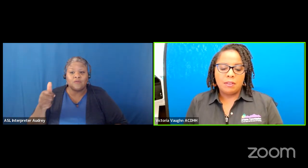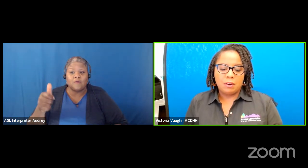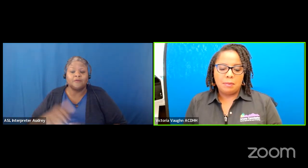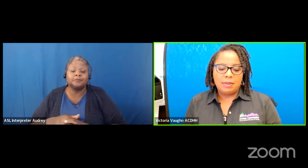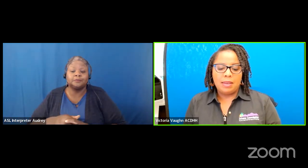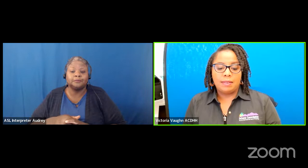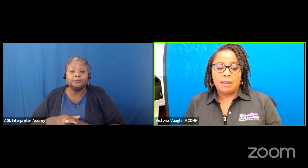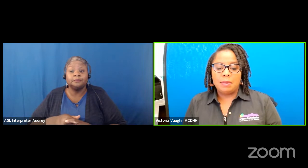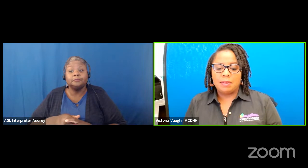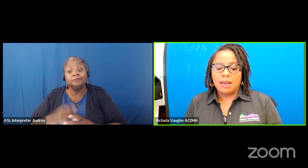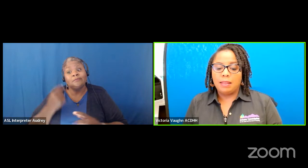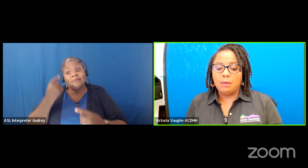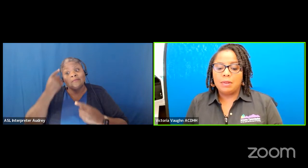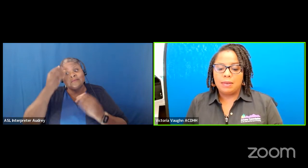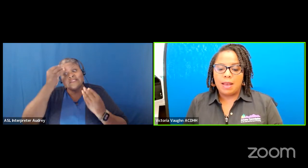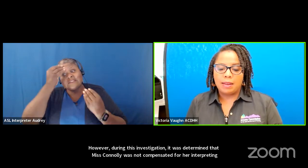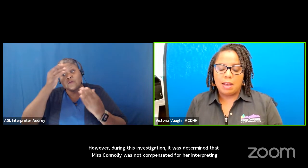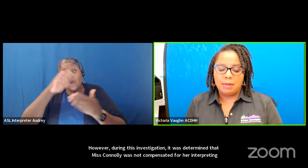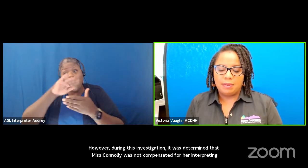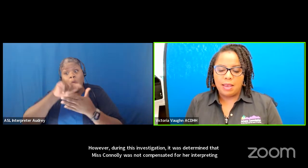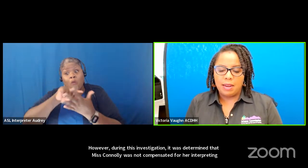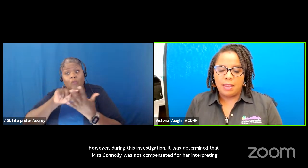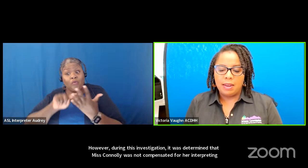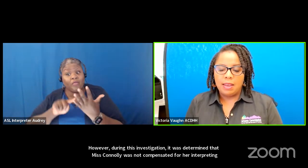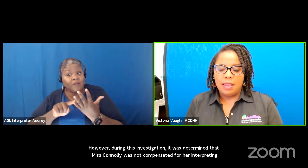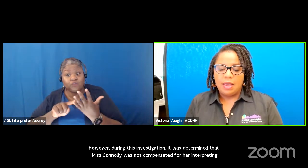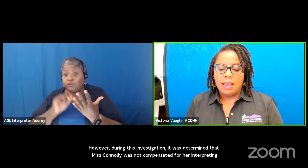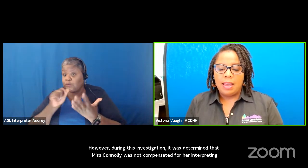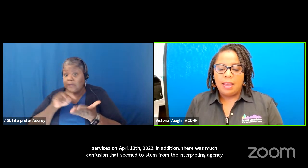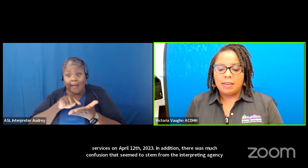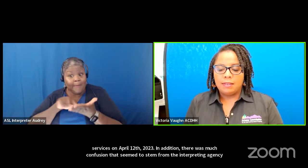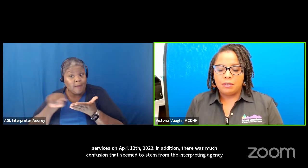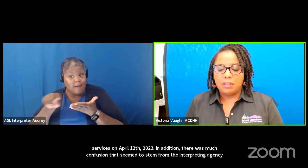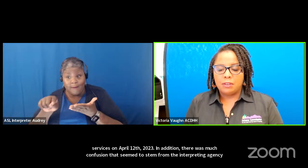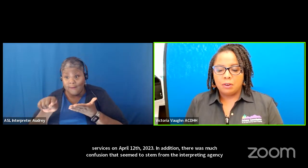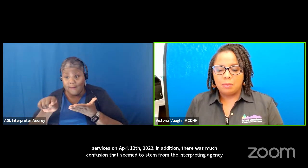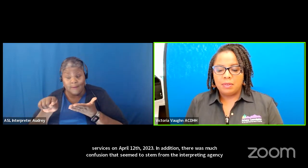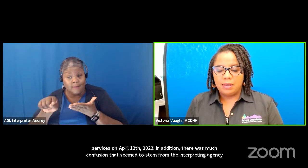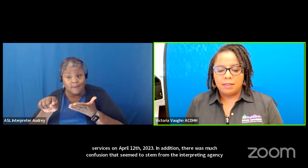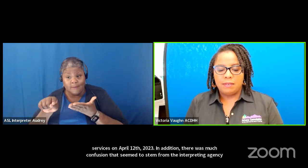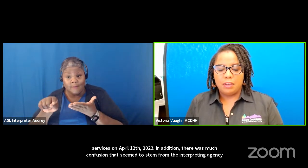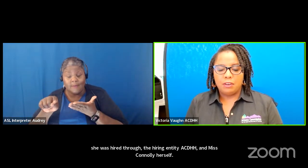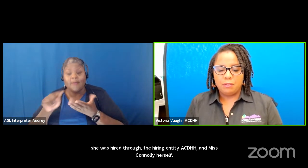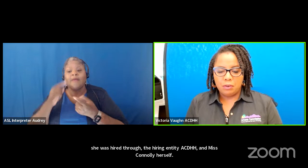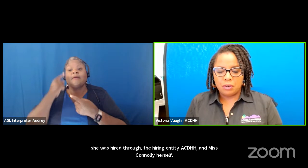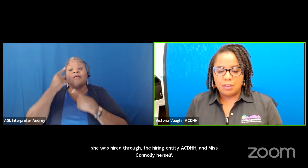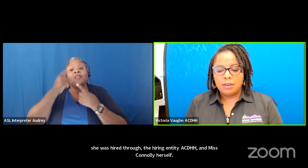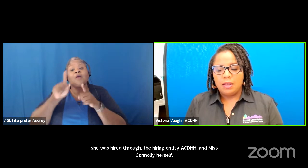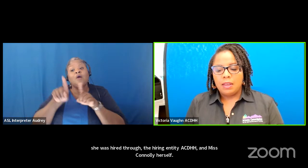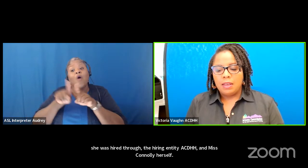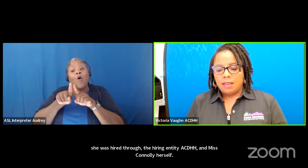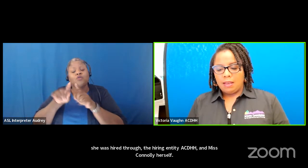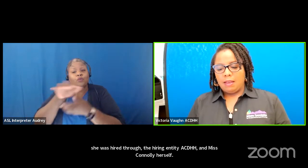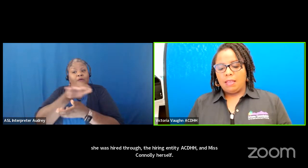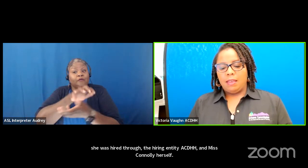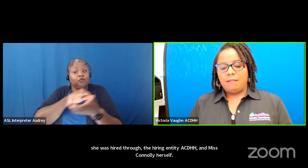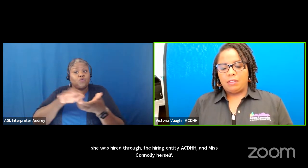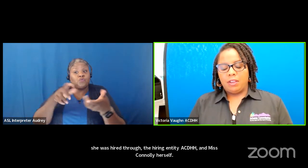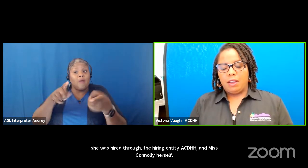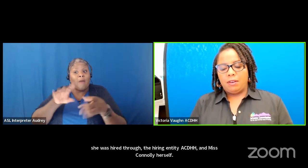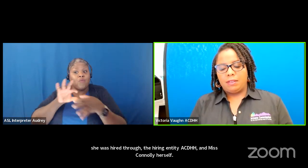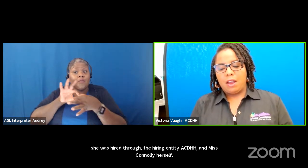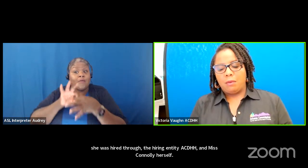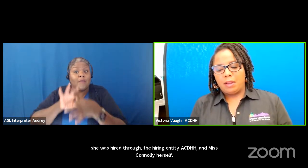So given the circumstances that Ms. Connolly was not compensated and considering the circumstances of the confusion,